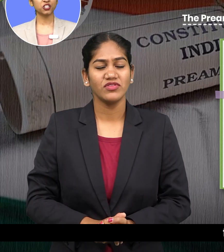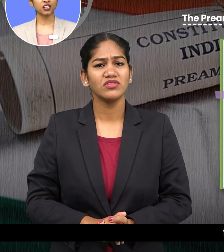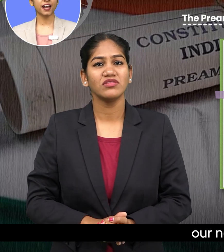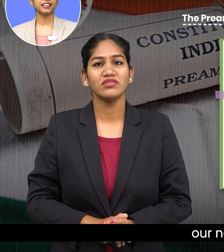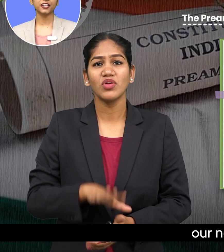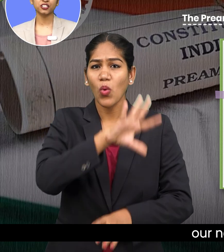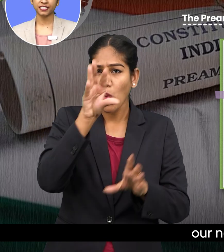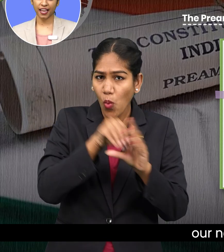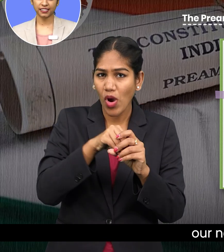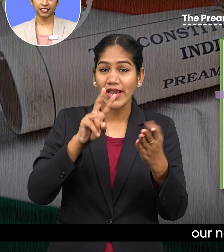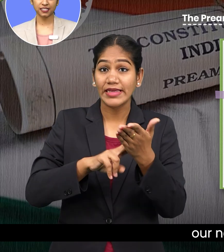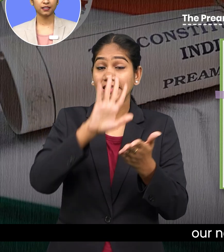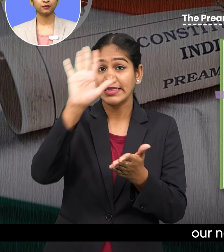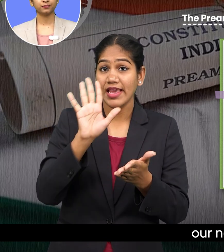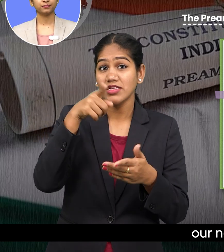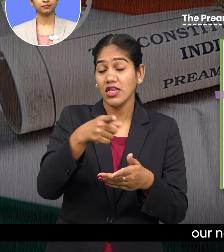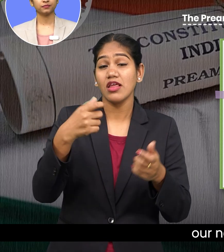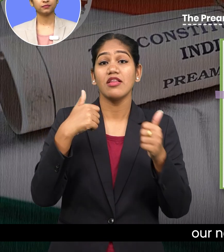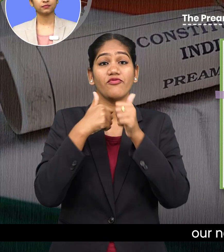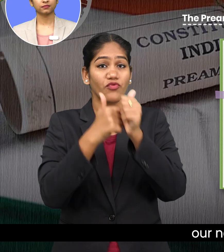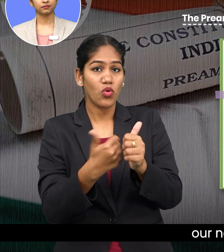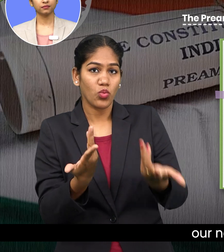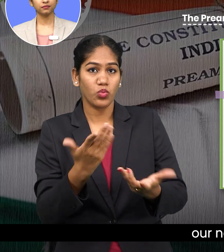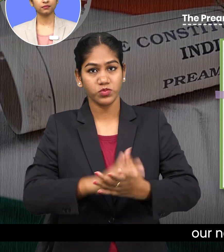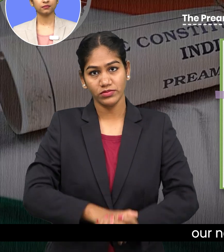to which our nation stands.